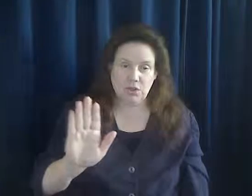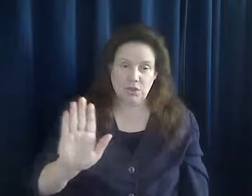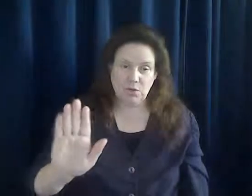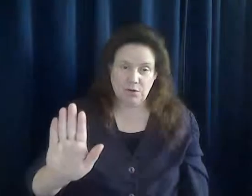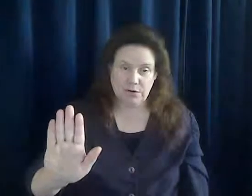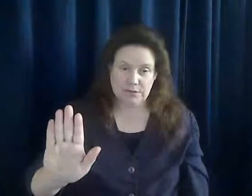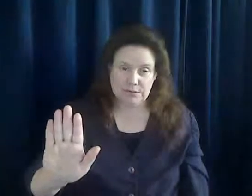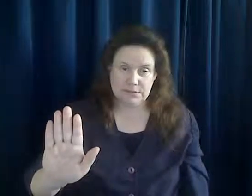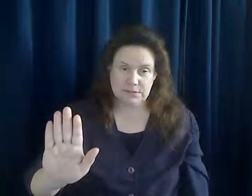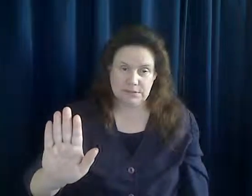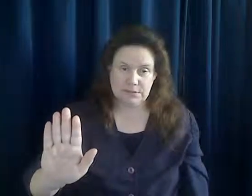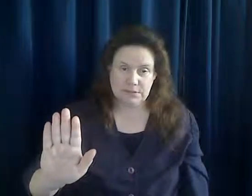yours,